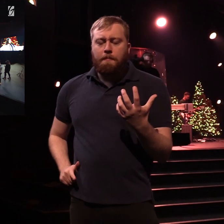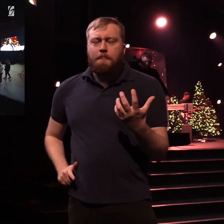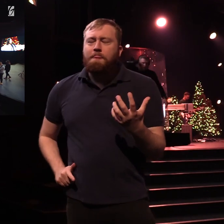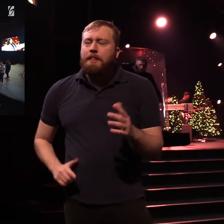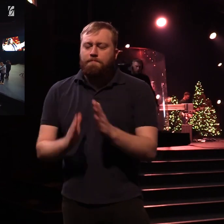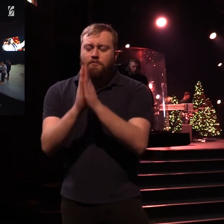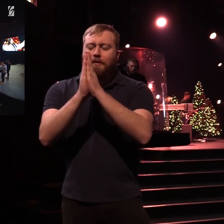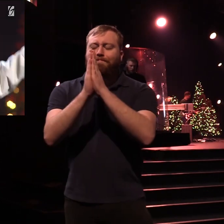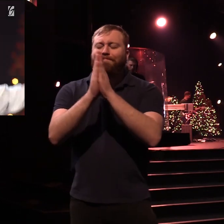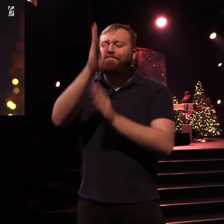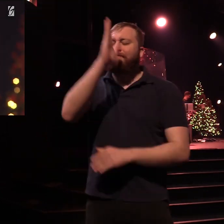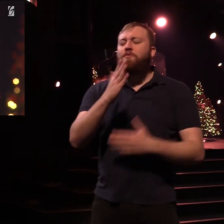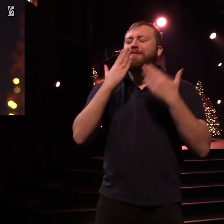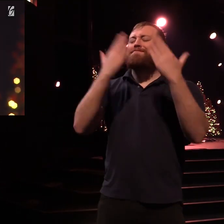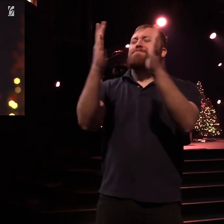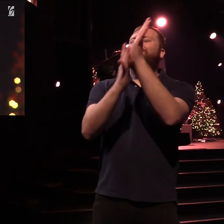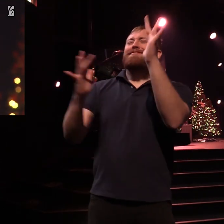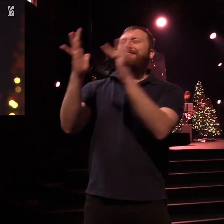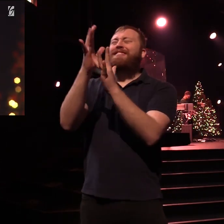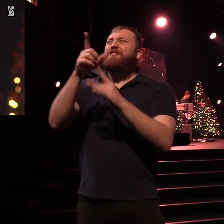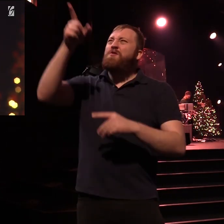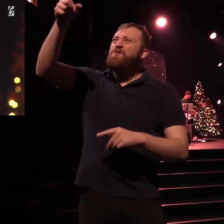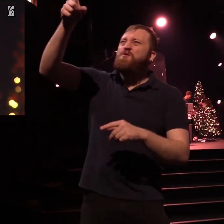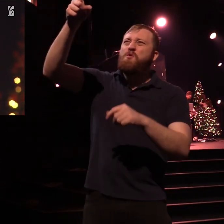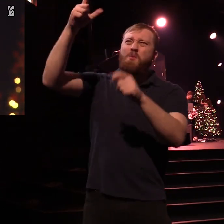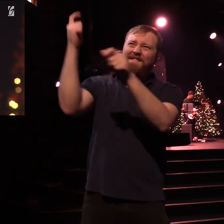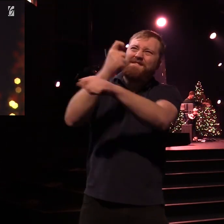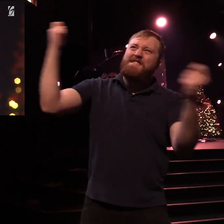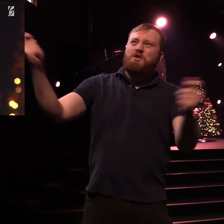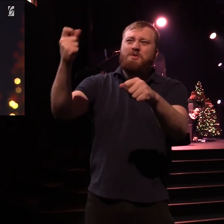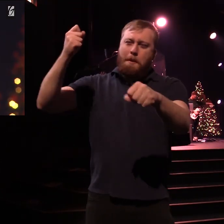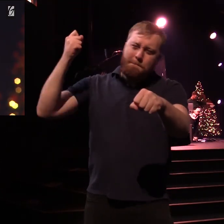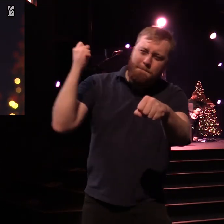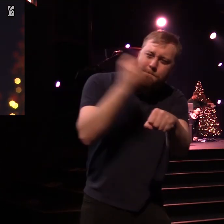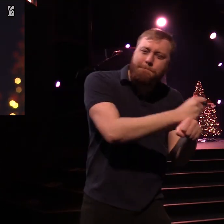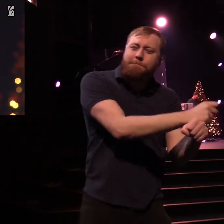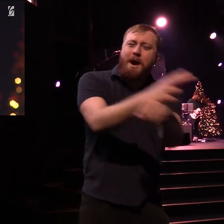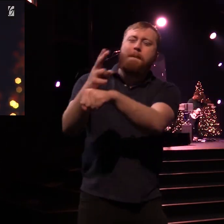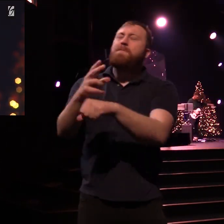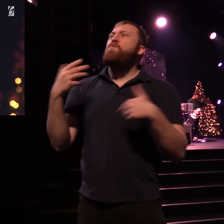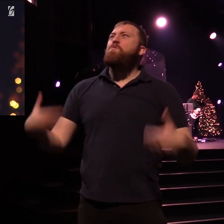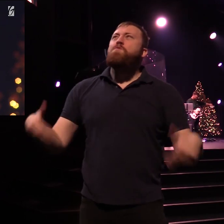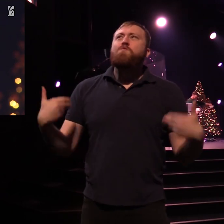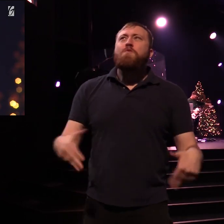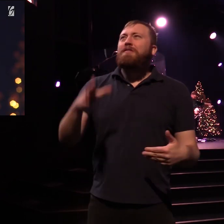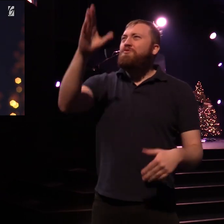God, we thank you, Jesus, that our victory is found in you today. And God, you're faithful.